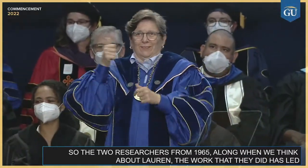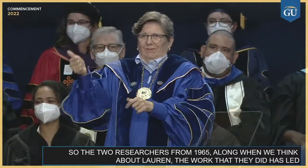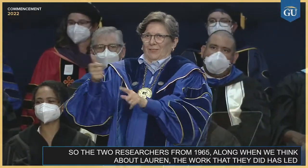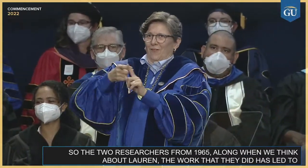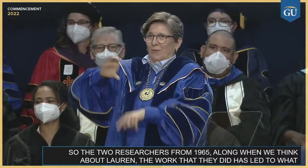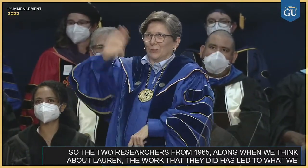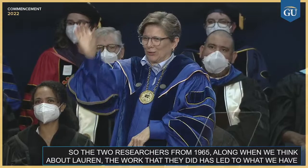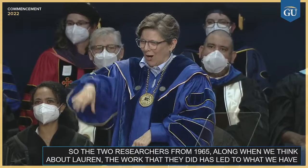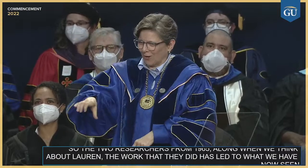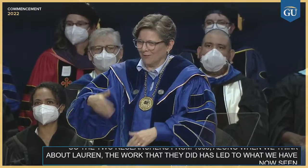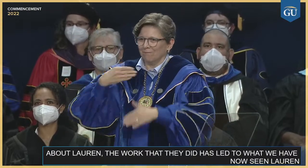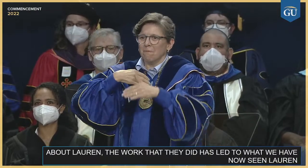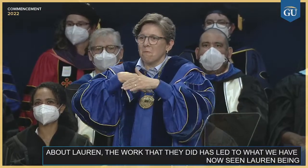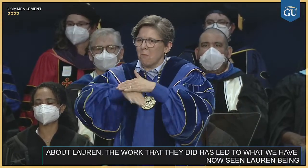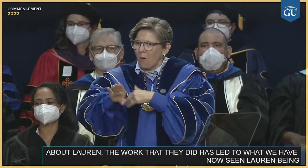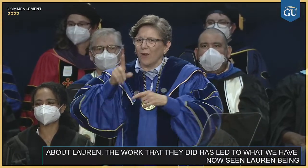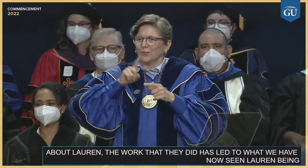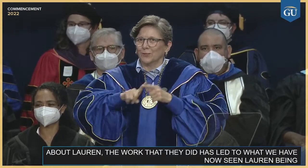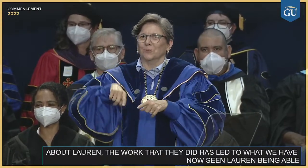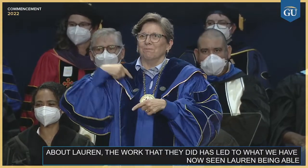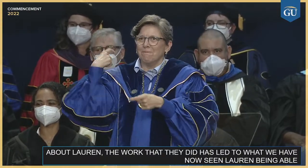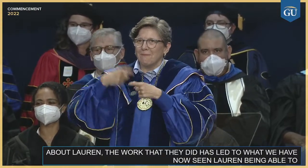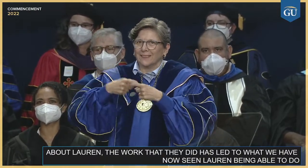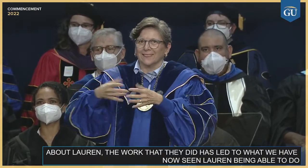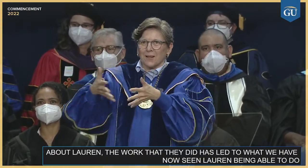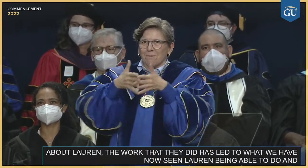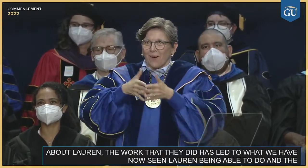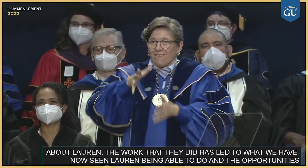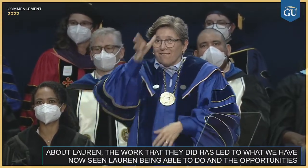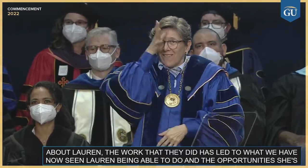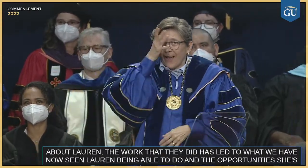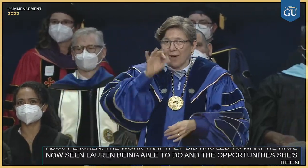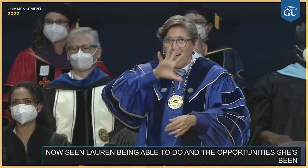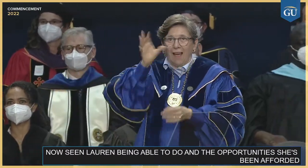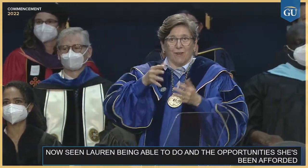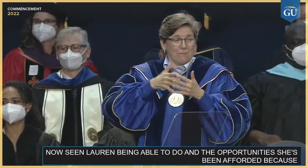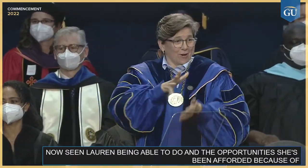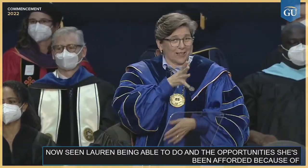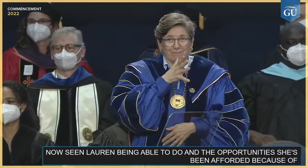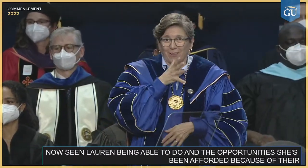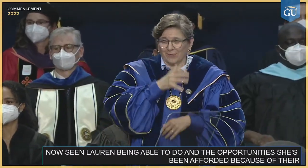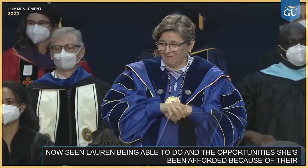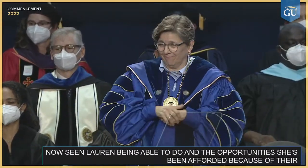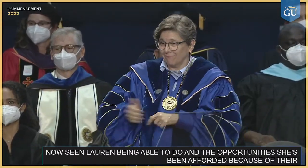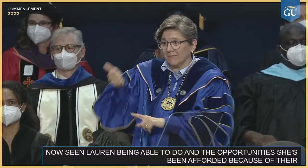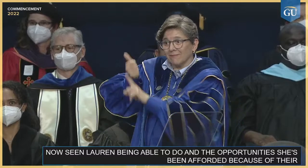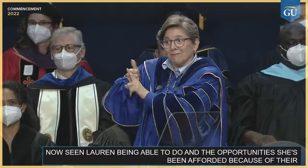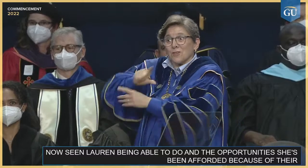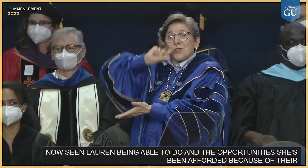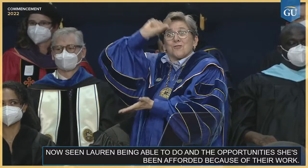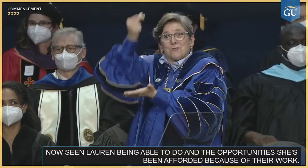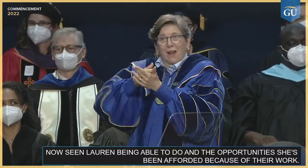afforded because of their work. Lauren is from Chicago, born deaf to a Mexican-American